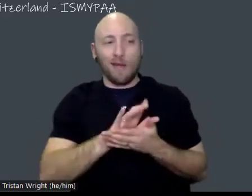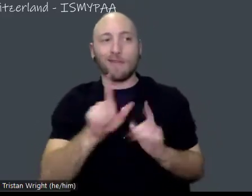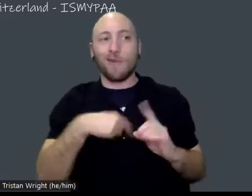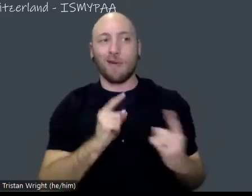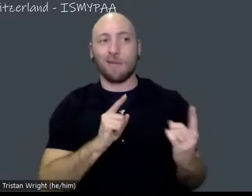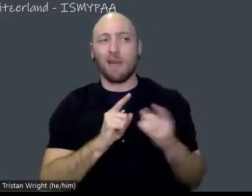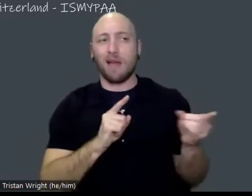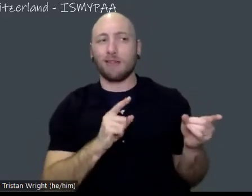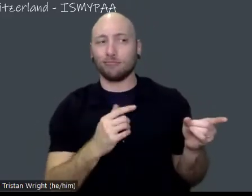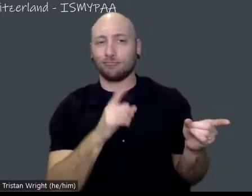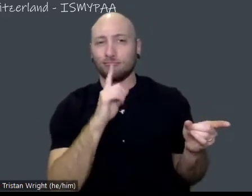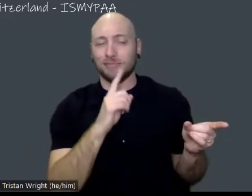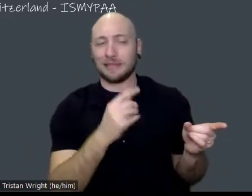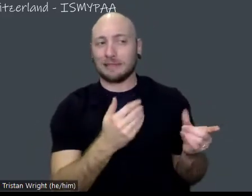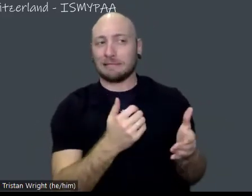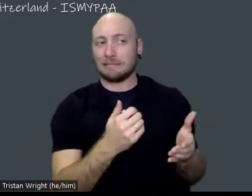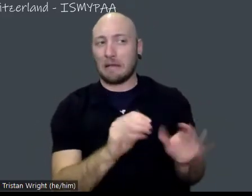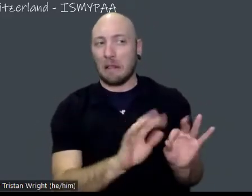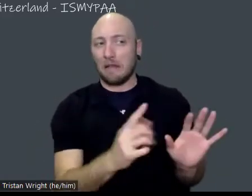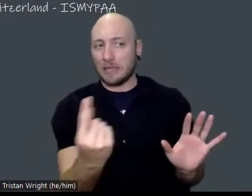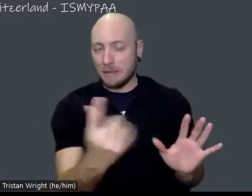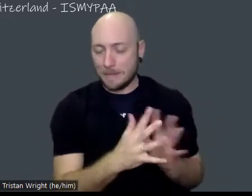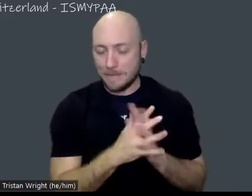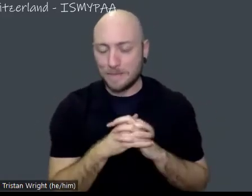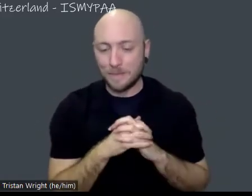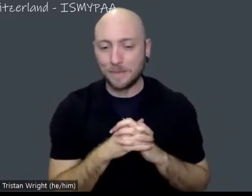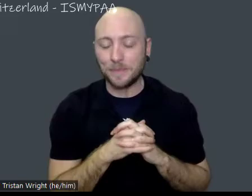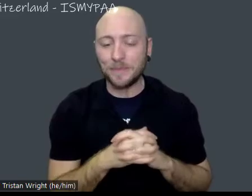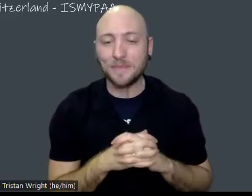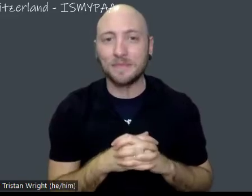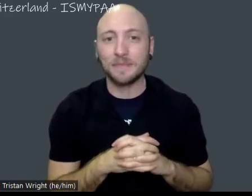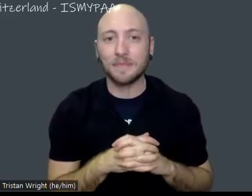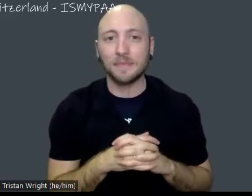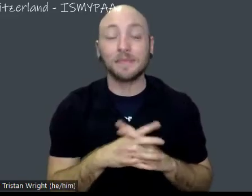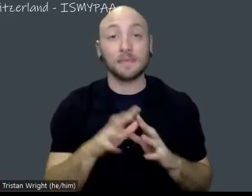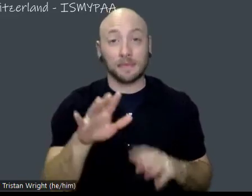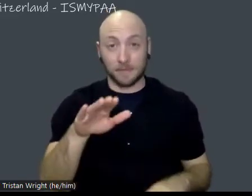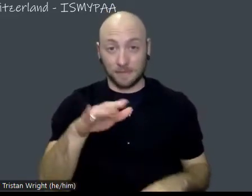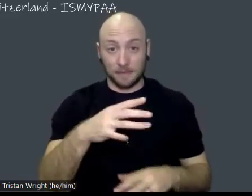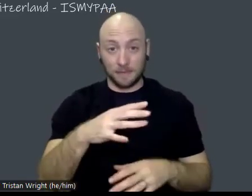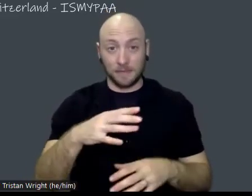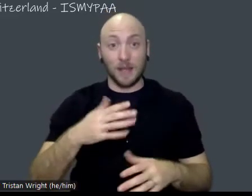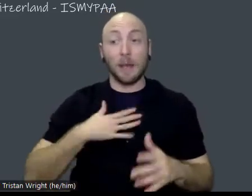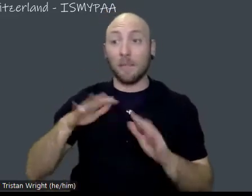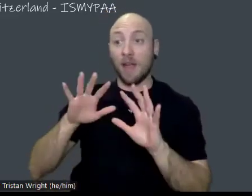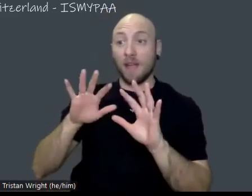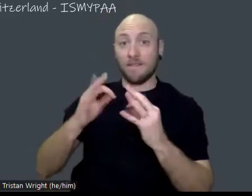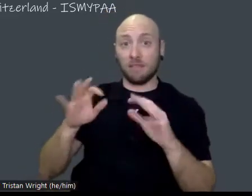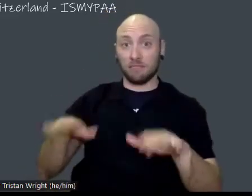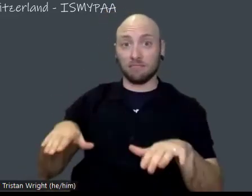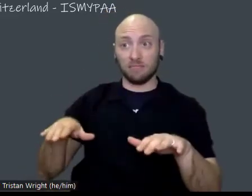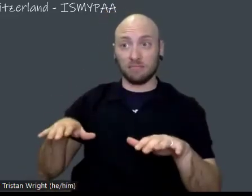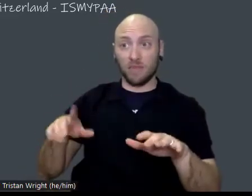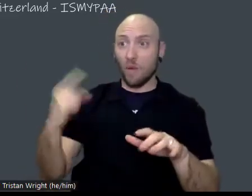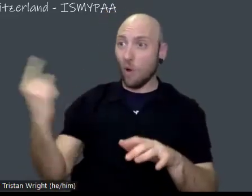we started meeting, is that alcohol always present in my family. And she actually